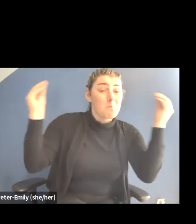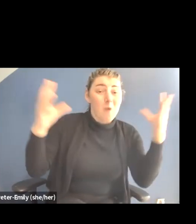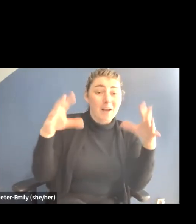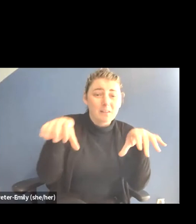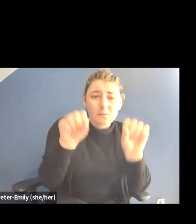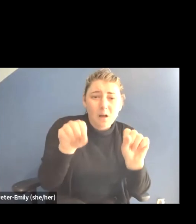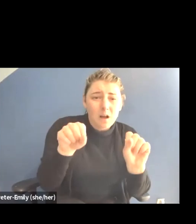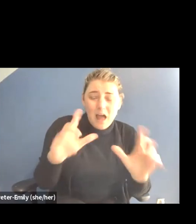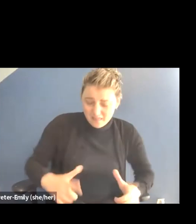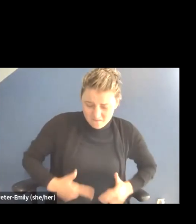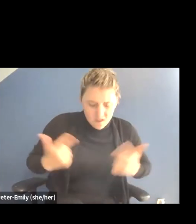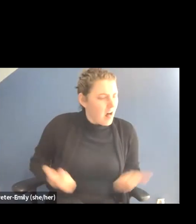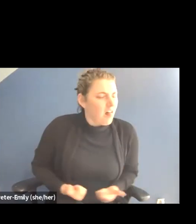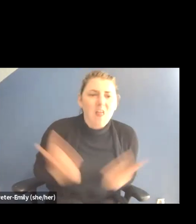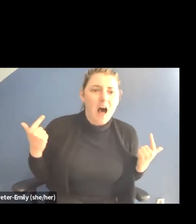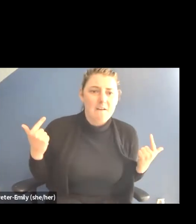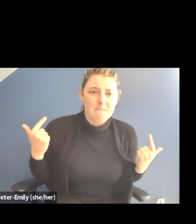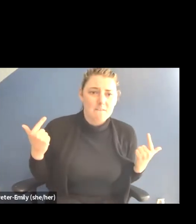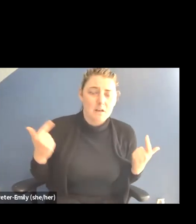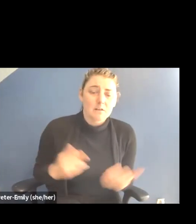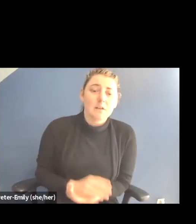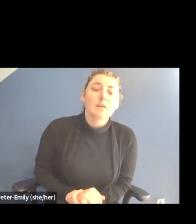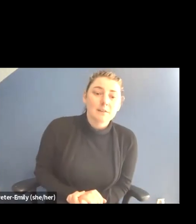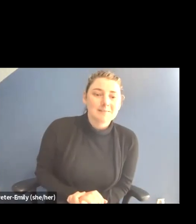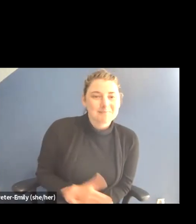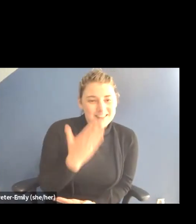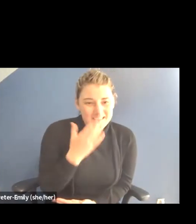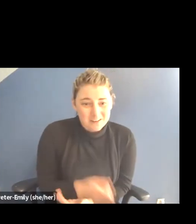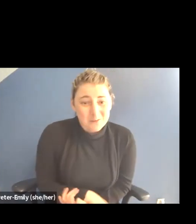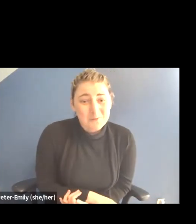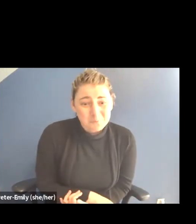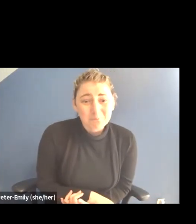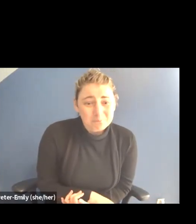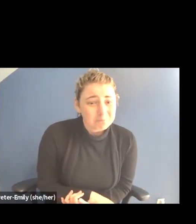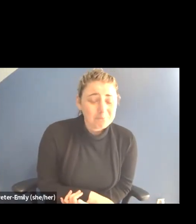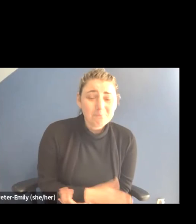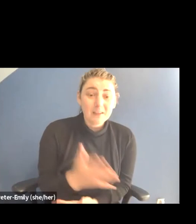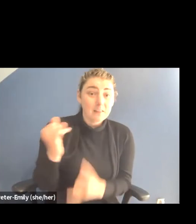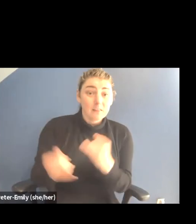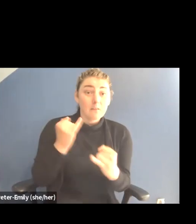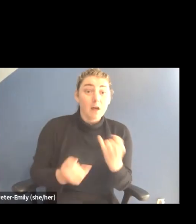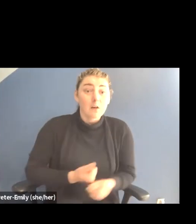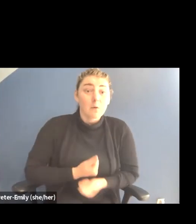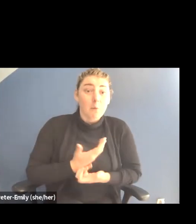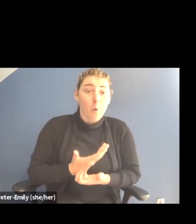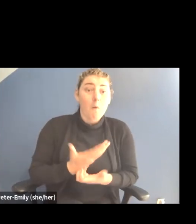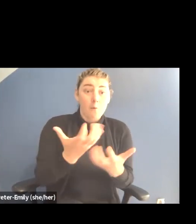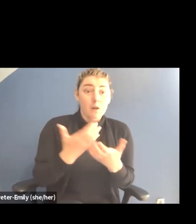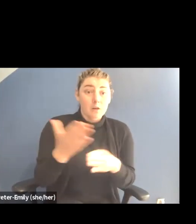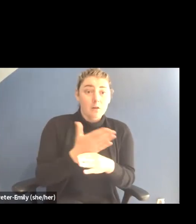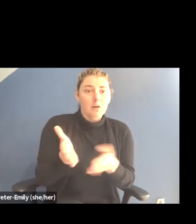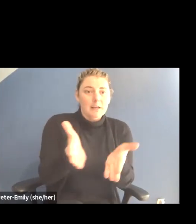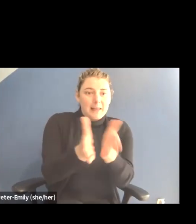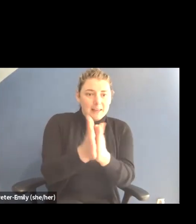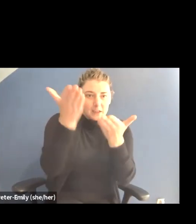and alive. Thank you. The final poem I'd like to share is asking